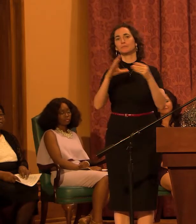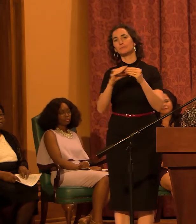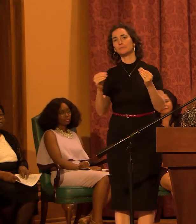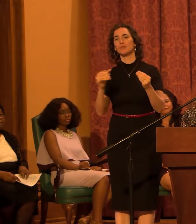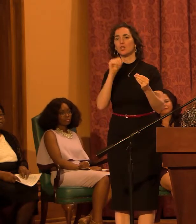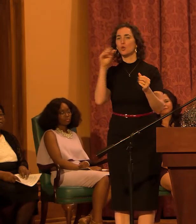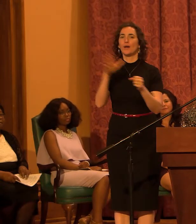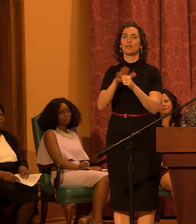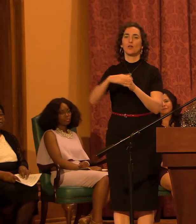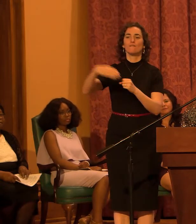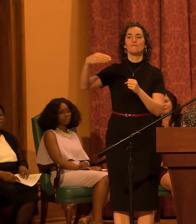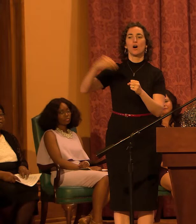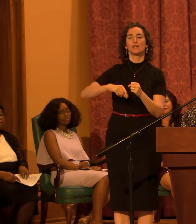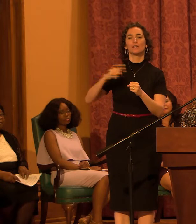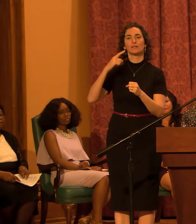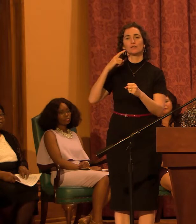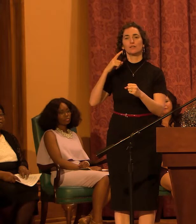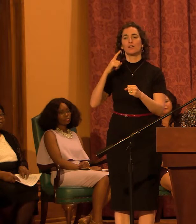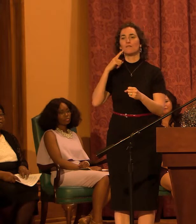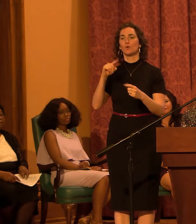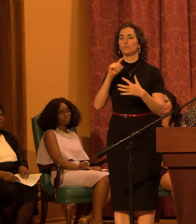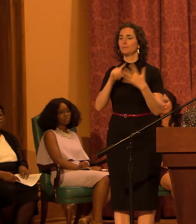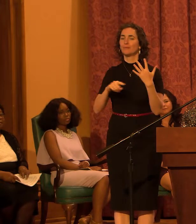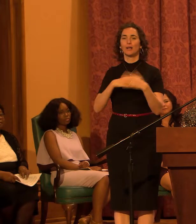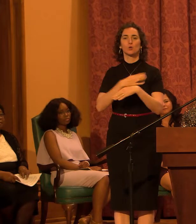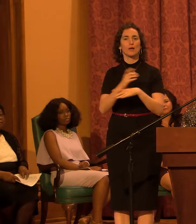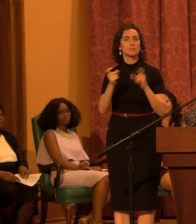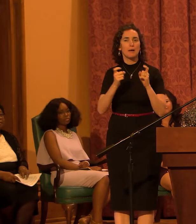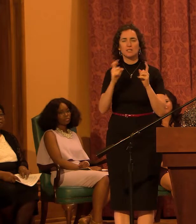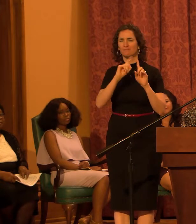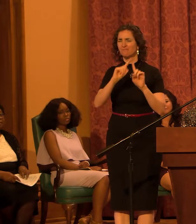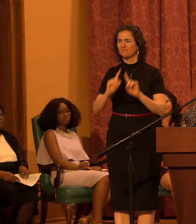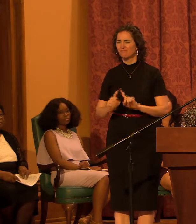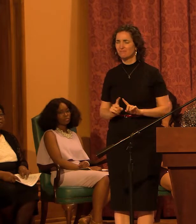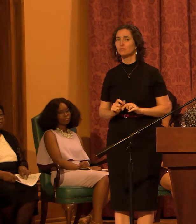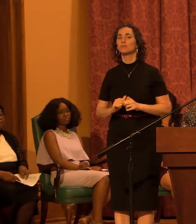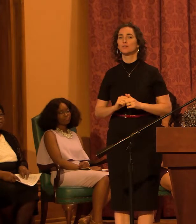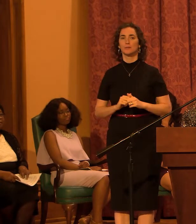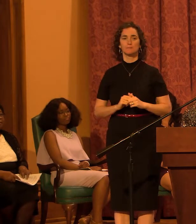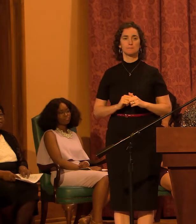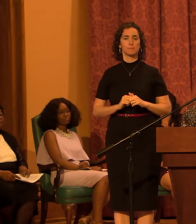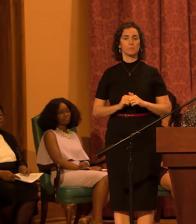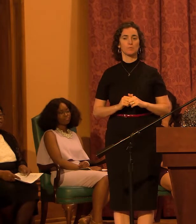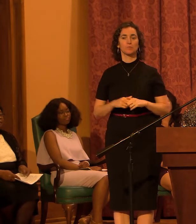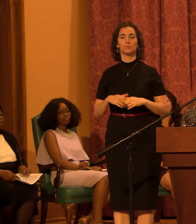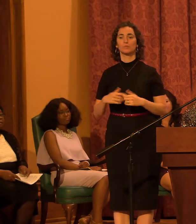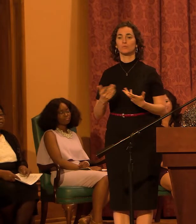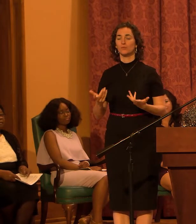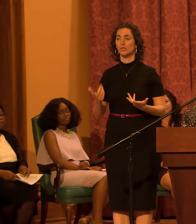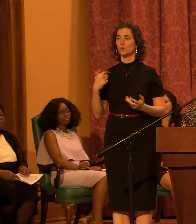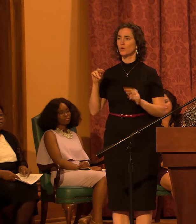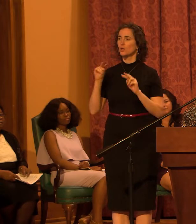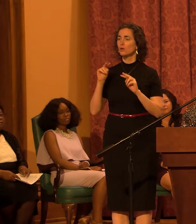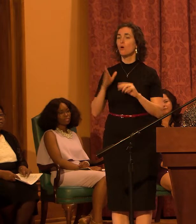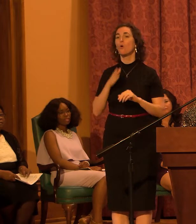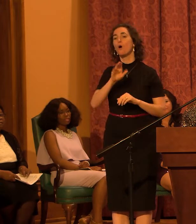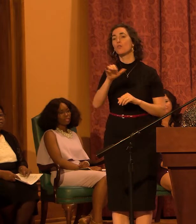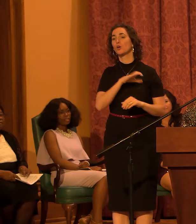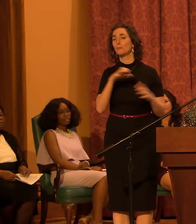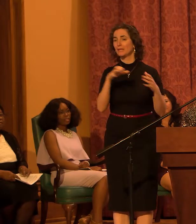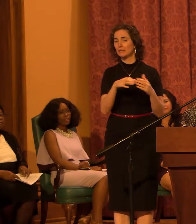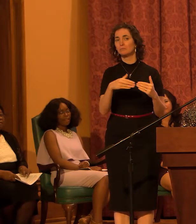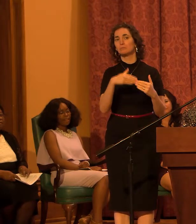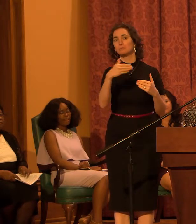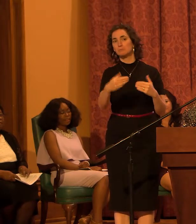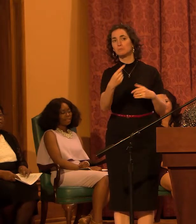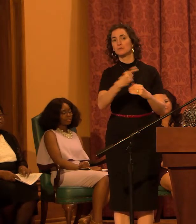having enough funding up in our region for things such as crisis management at the time and other things. We walked out of the committee, and the next few